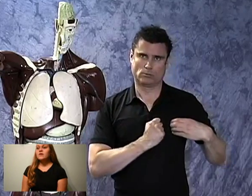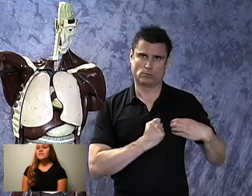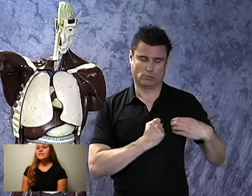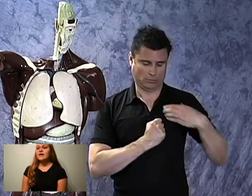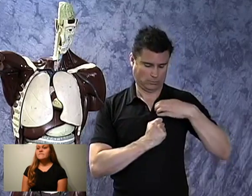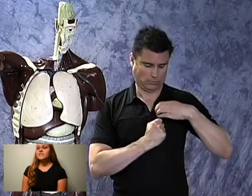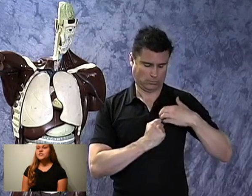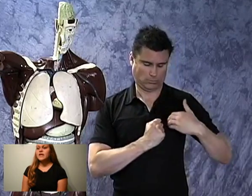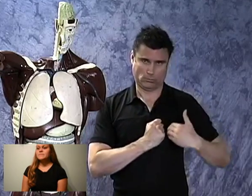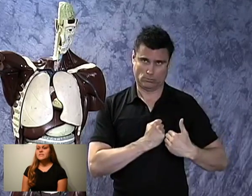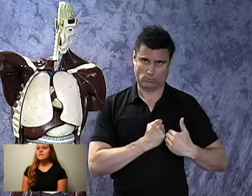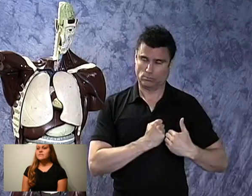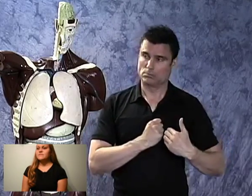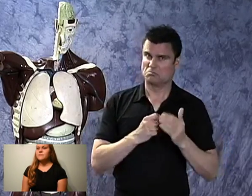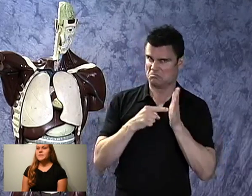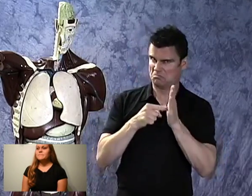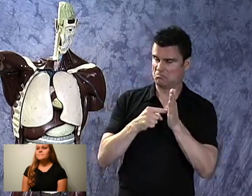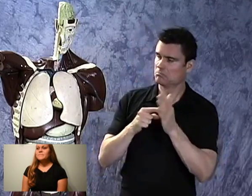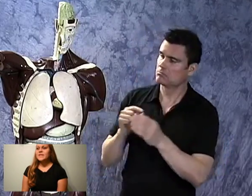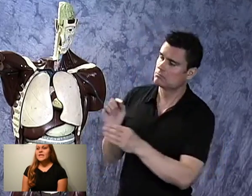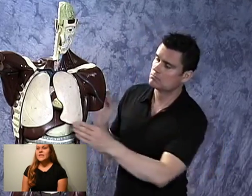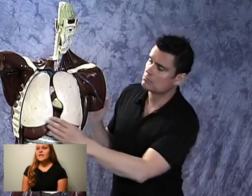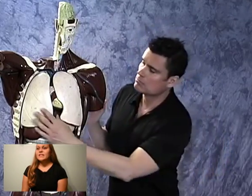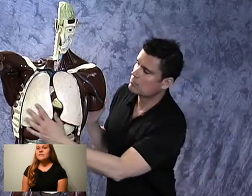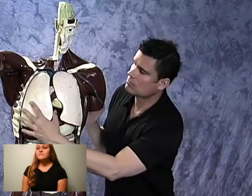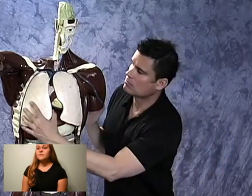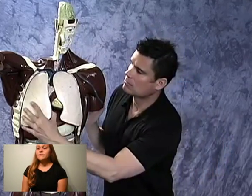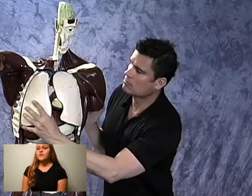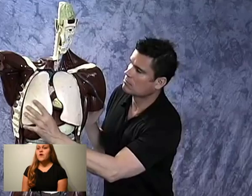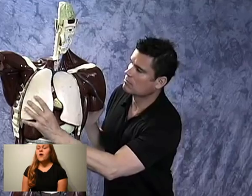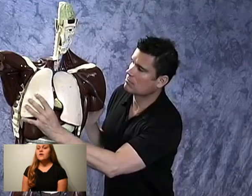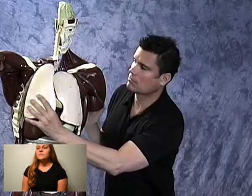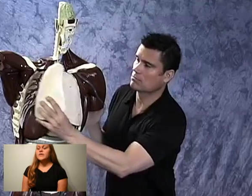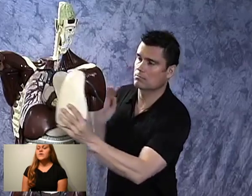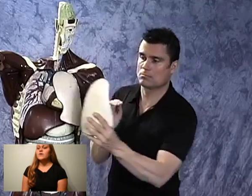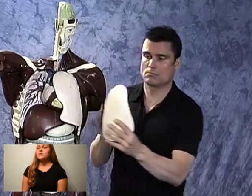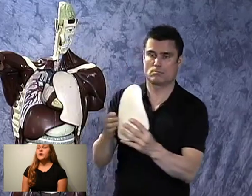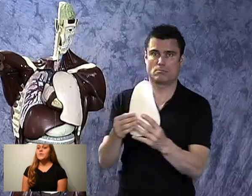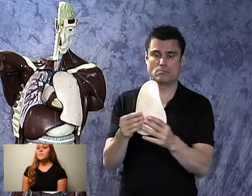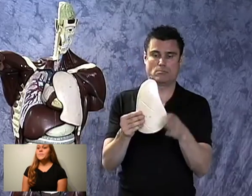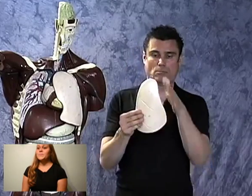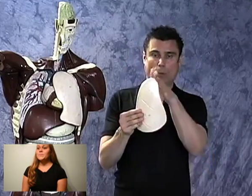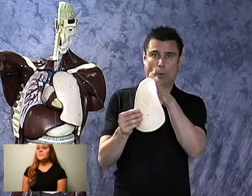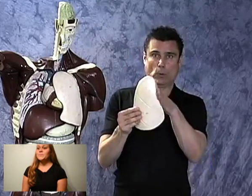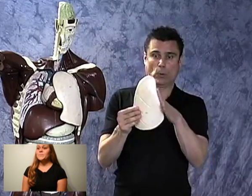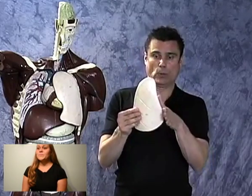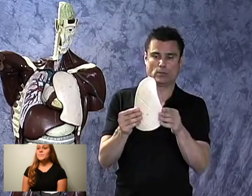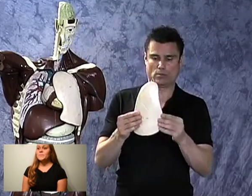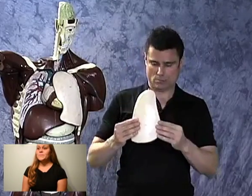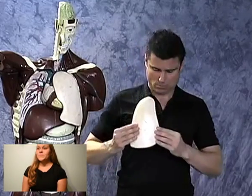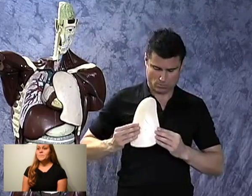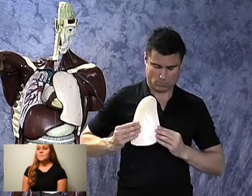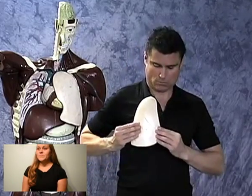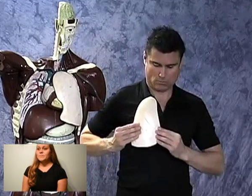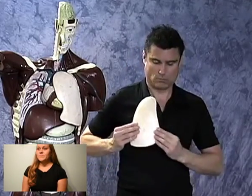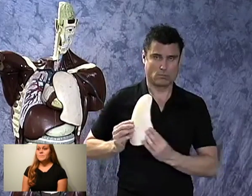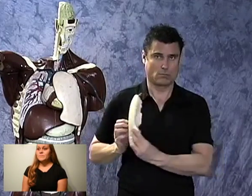The lung on the left is shaped a little different. It leaves room for your heart. Here, I'll show you.